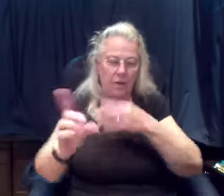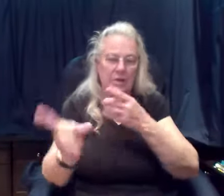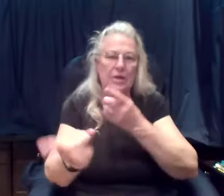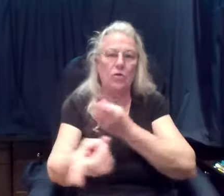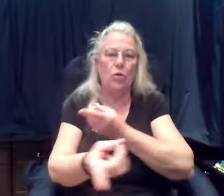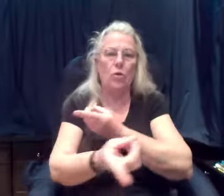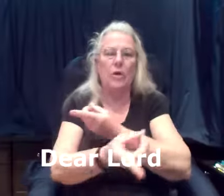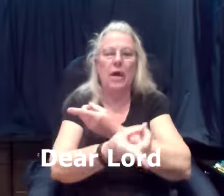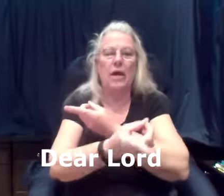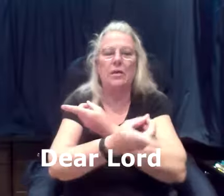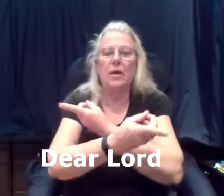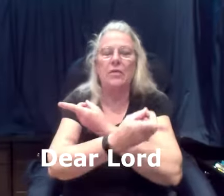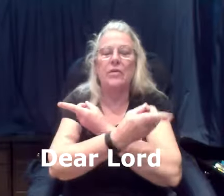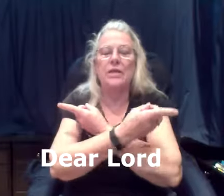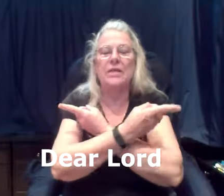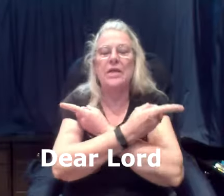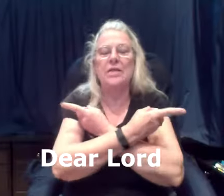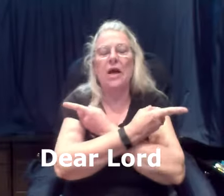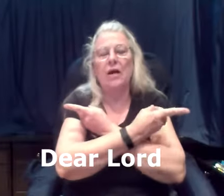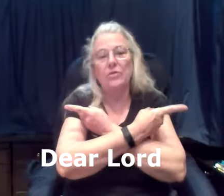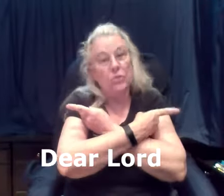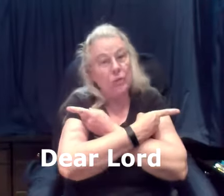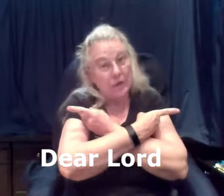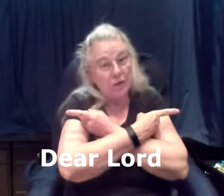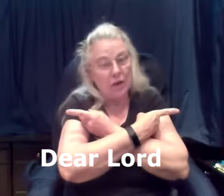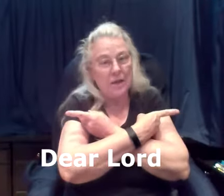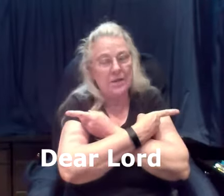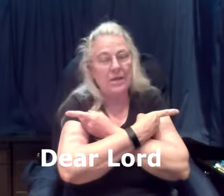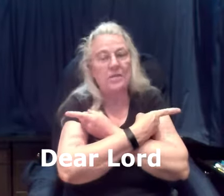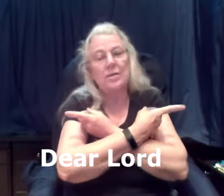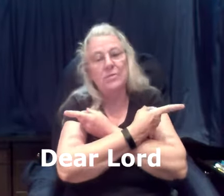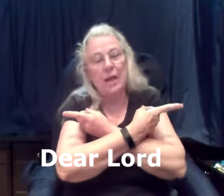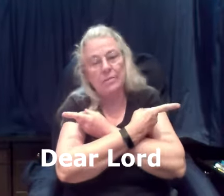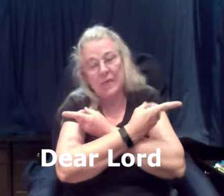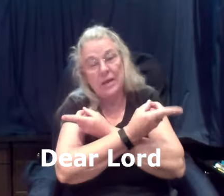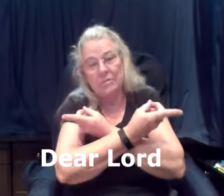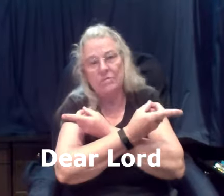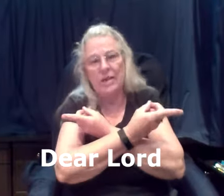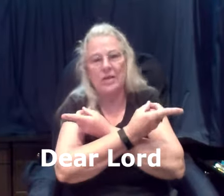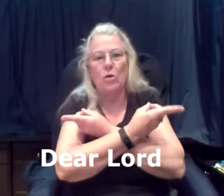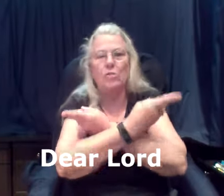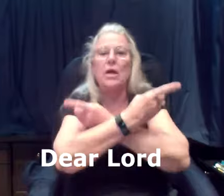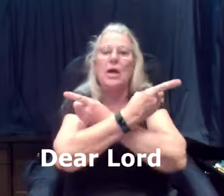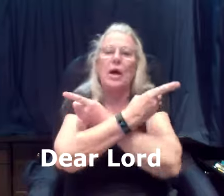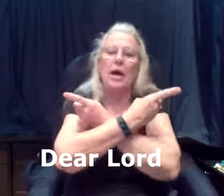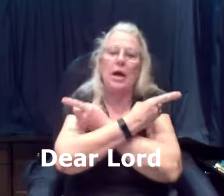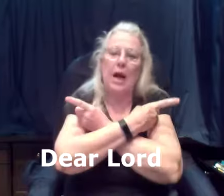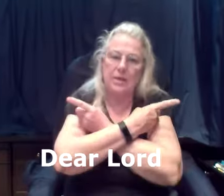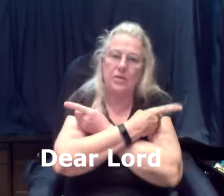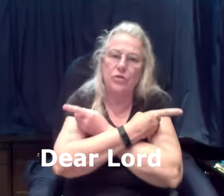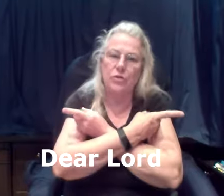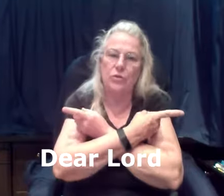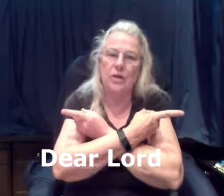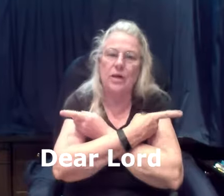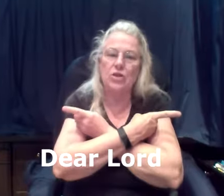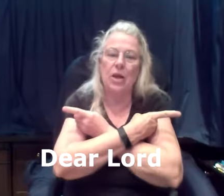Dear Lord, and the D's, I do initialize this. Sometimes they don't. I tend to initialize